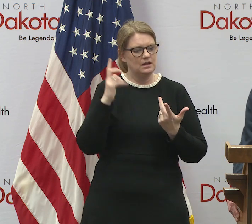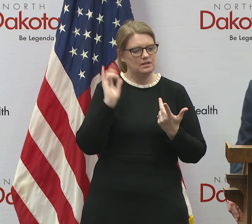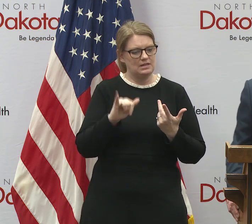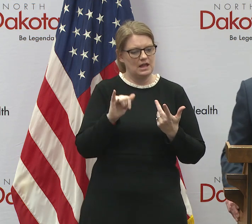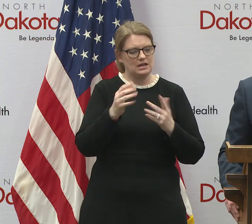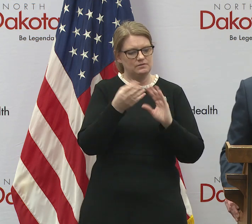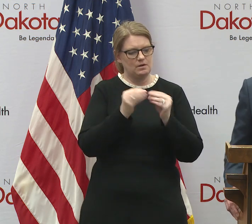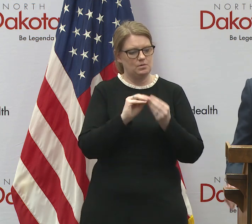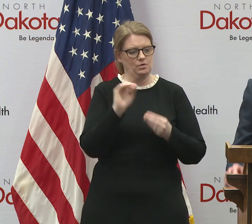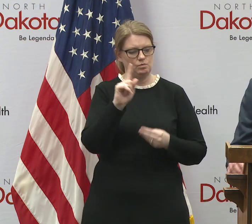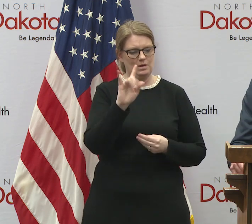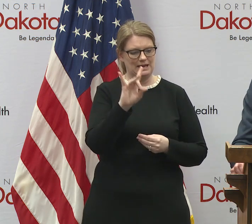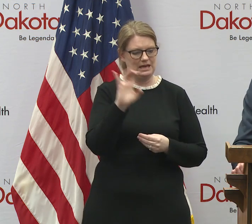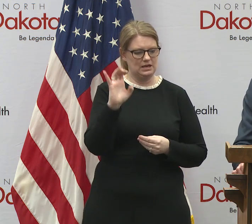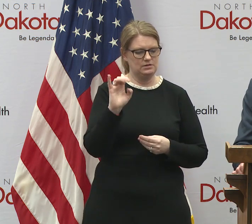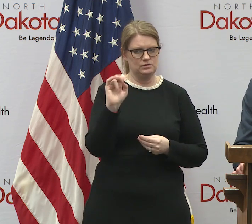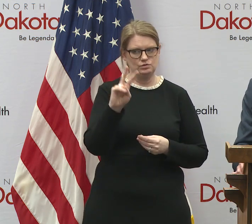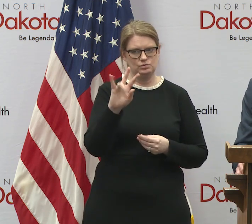Lifeline,